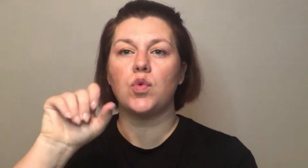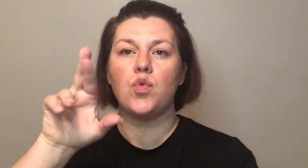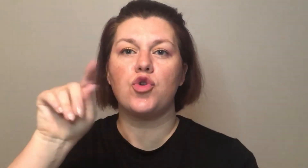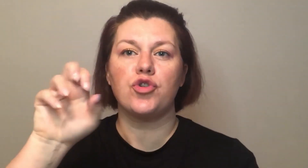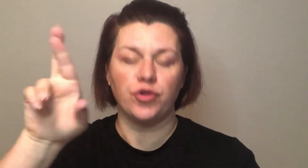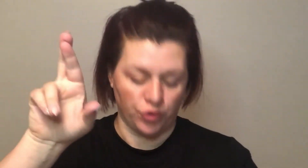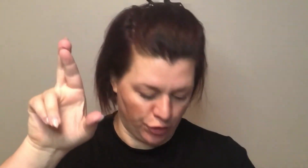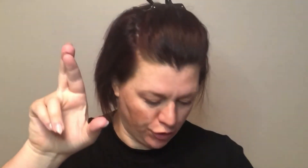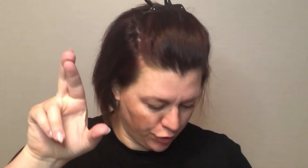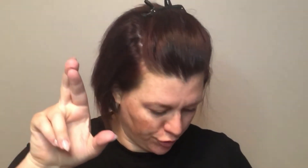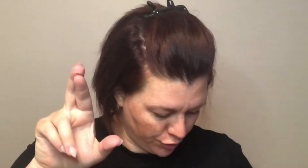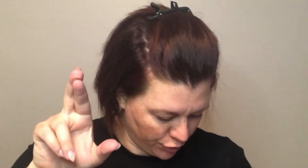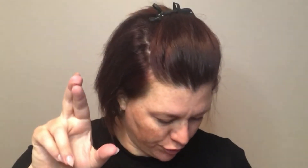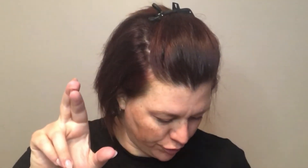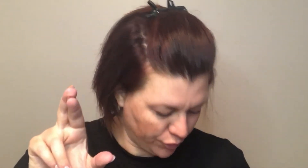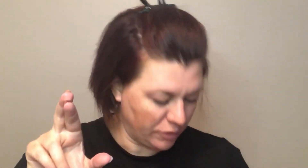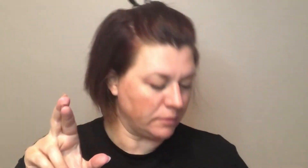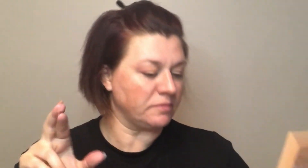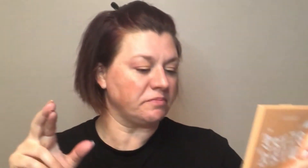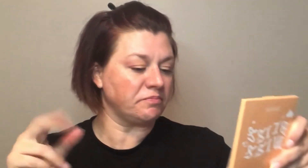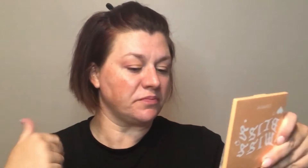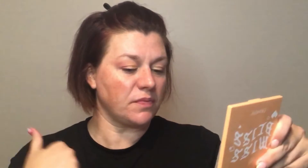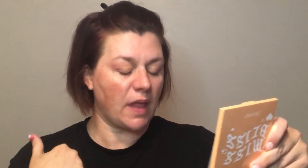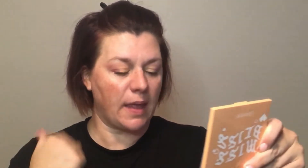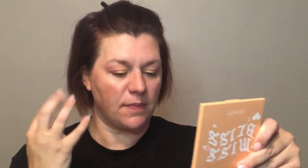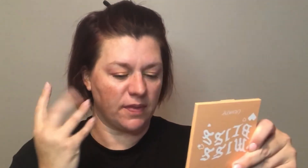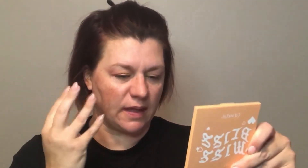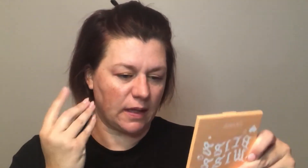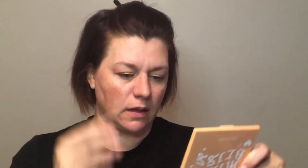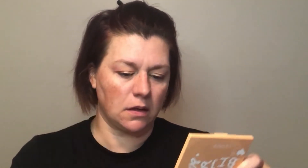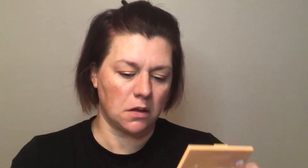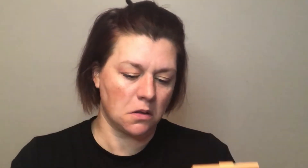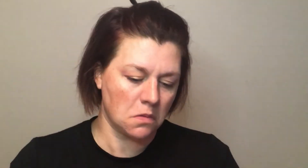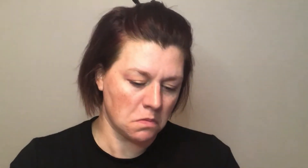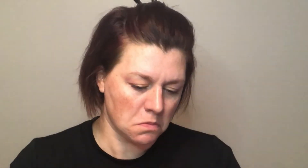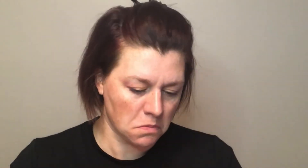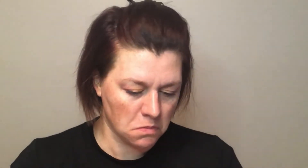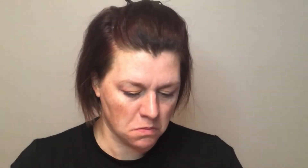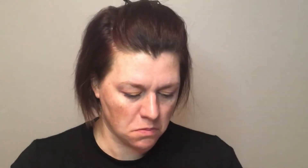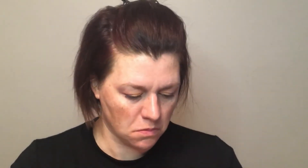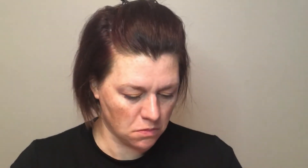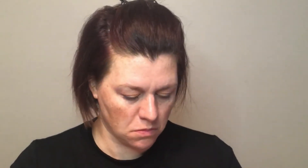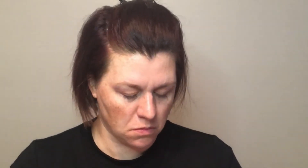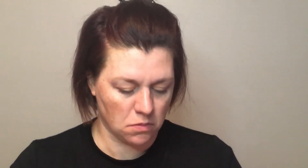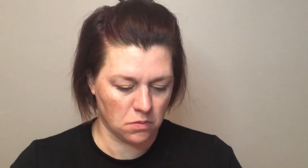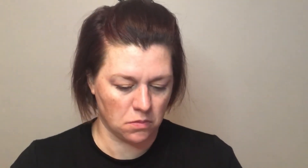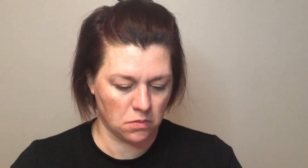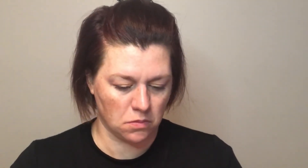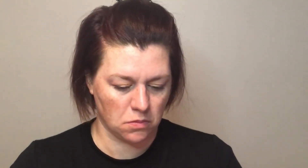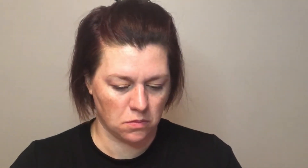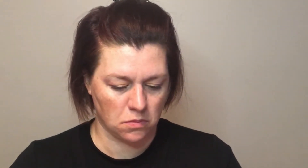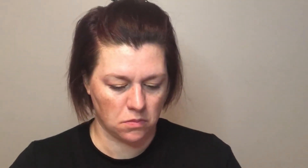And for the inner corner, I think, let's see, what do I want to use?